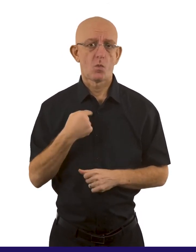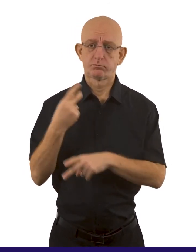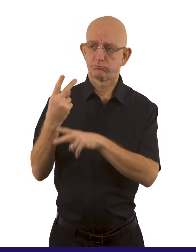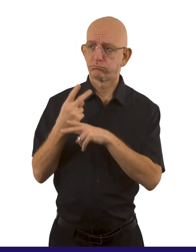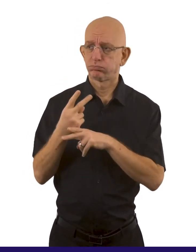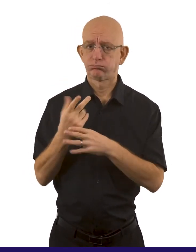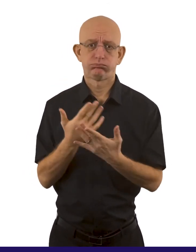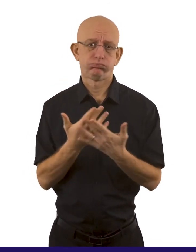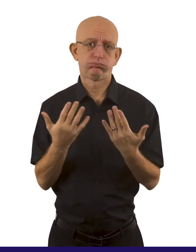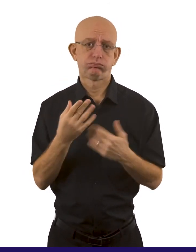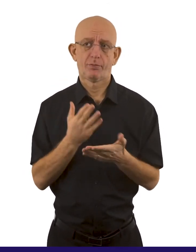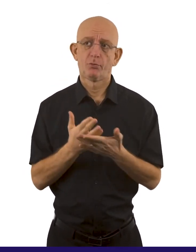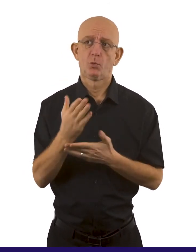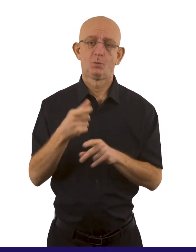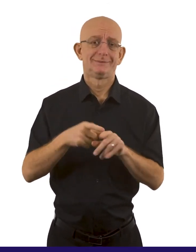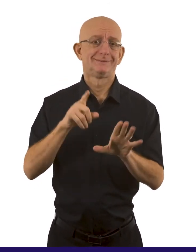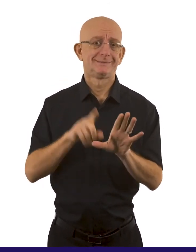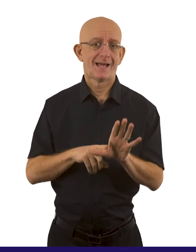Yes, multiple times a day.